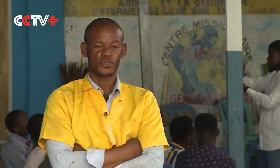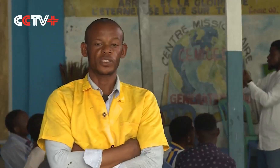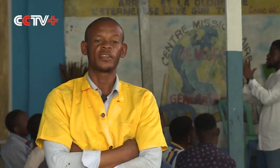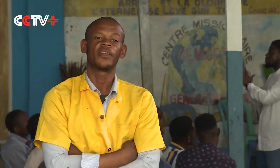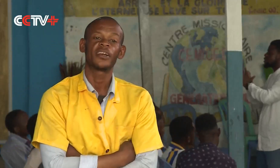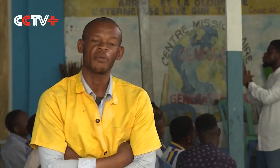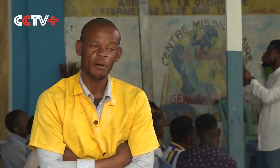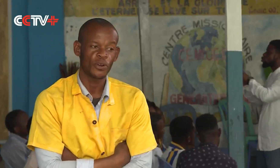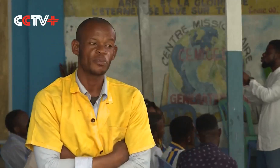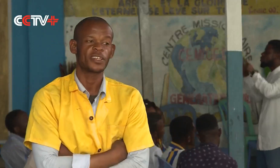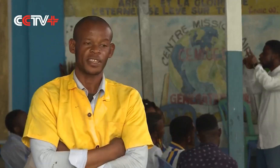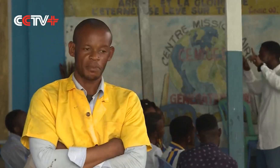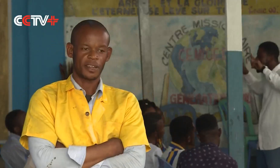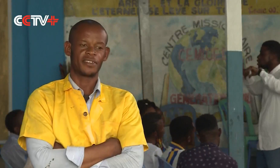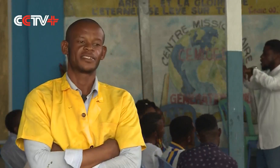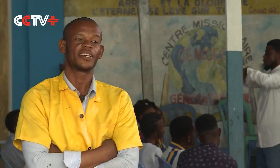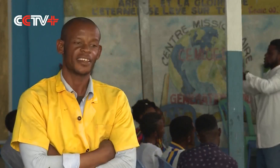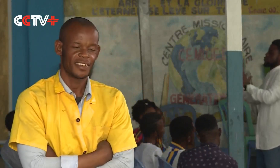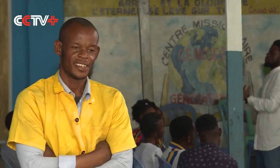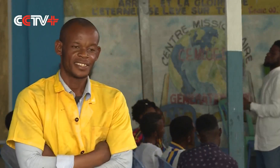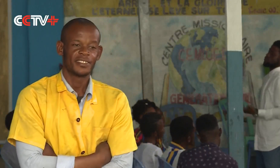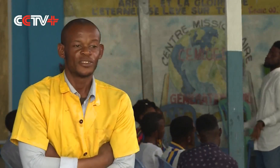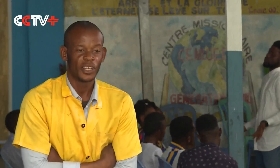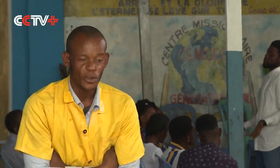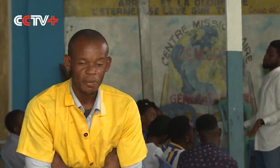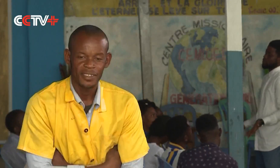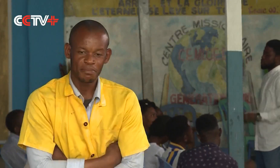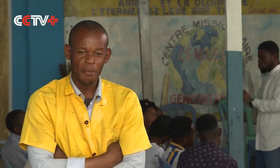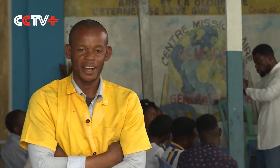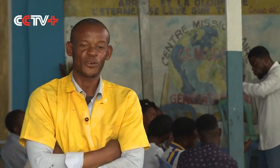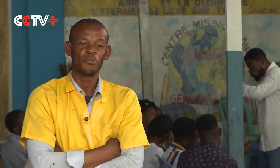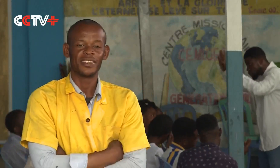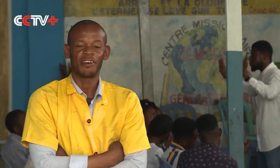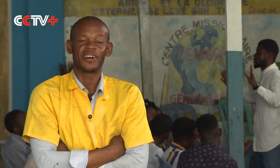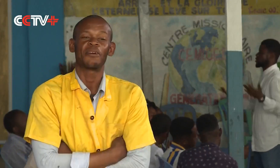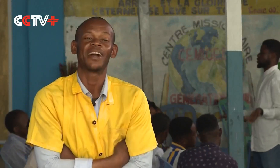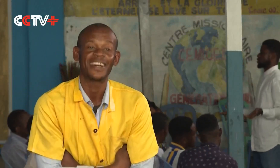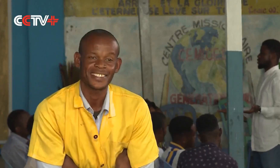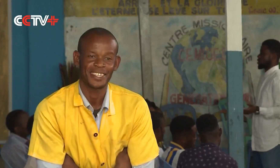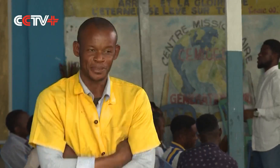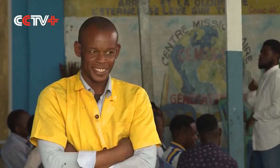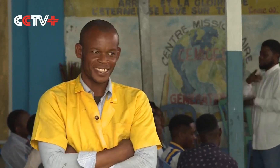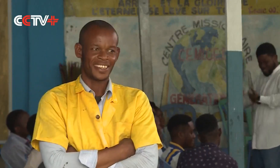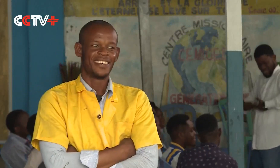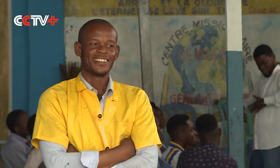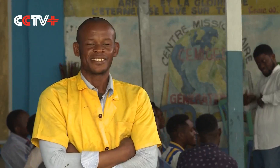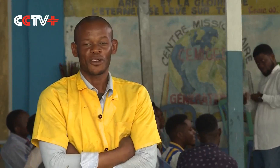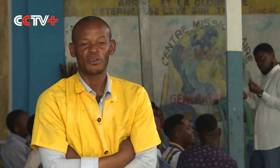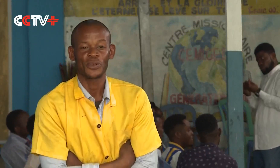I'm very happy to hear that our government will make sign language the 5th official language in the country. Promoting the language will help